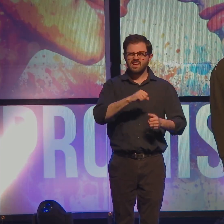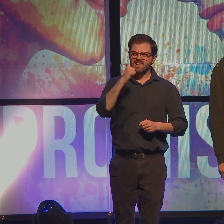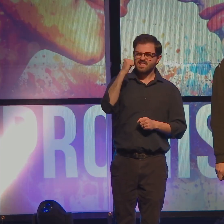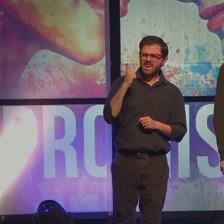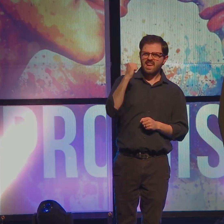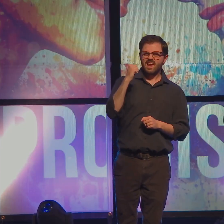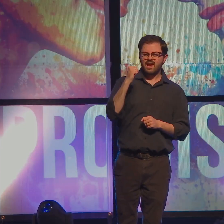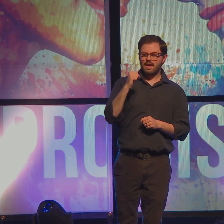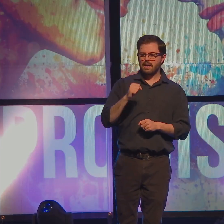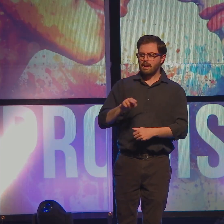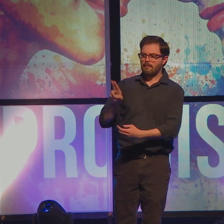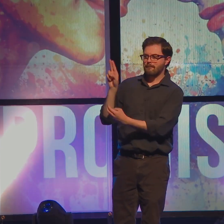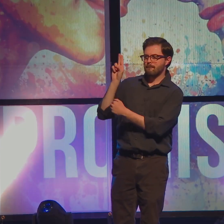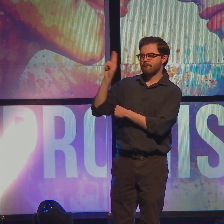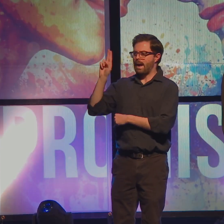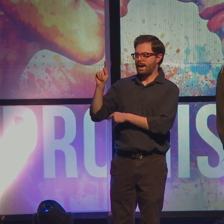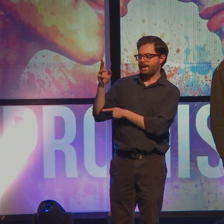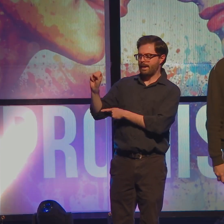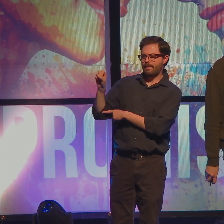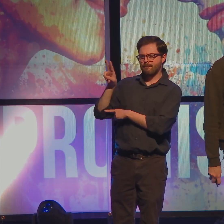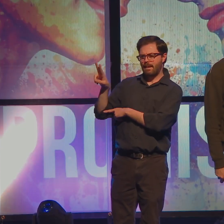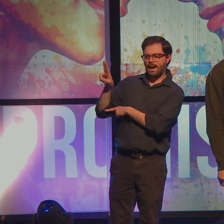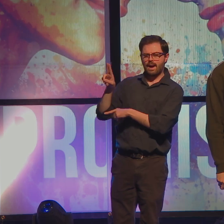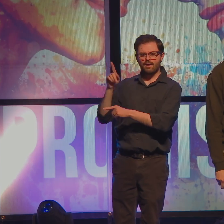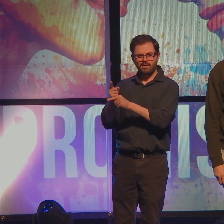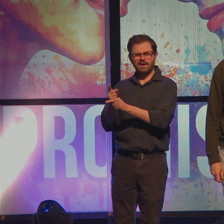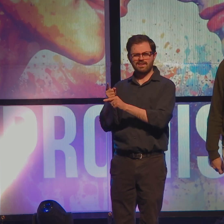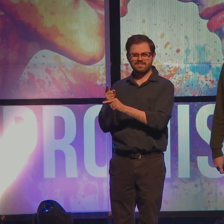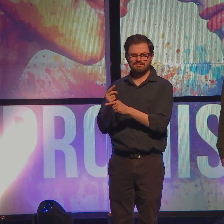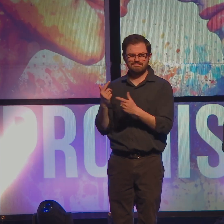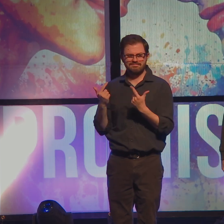Like, eat that, Thomas, right? Like,